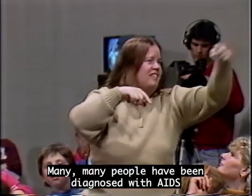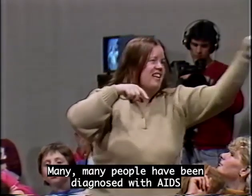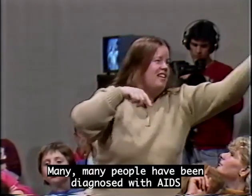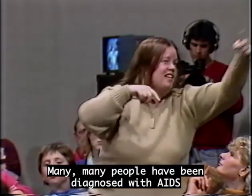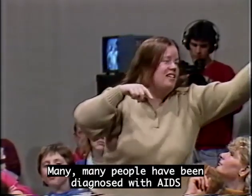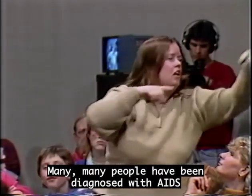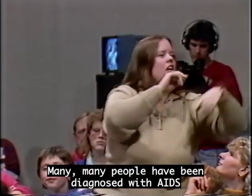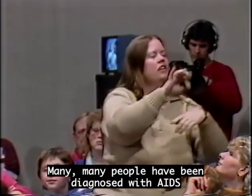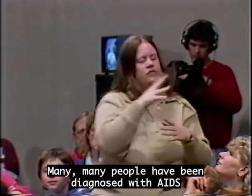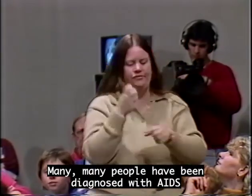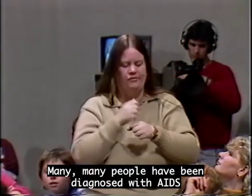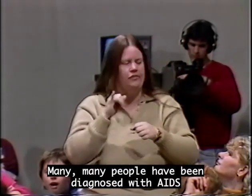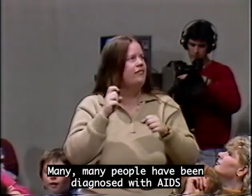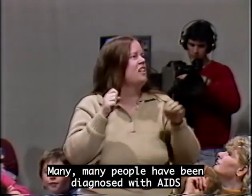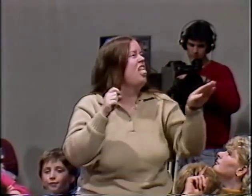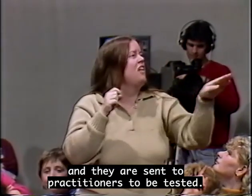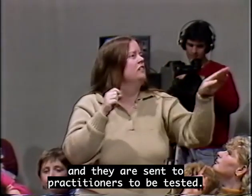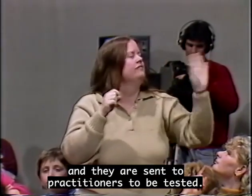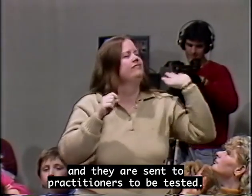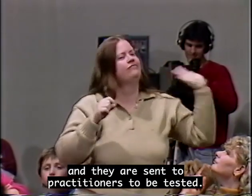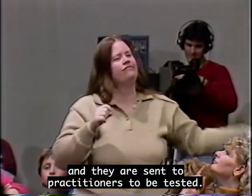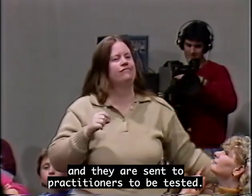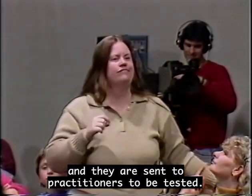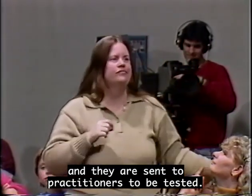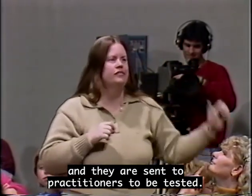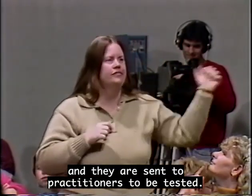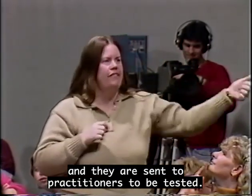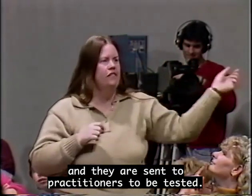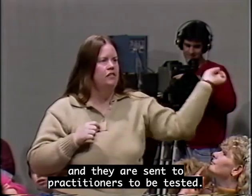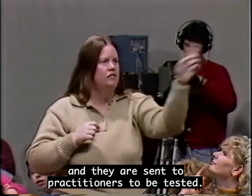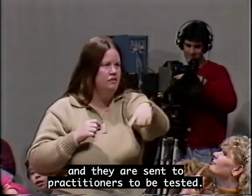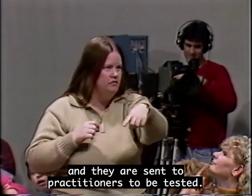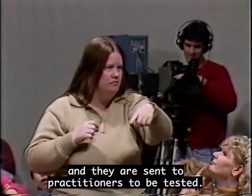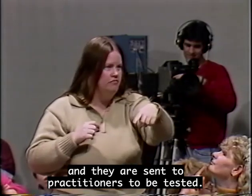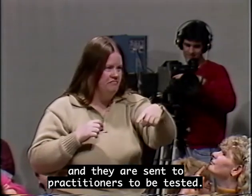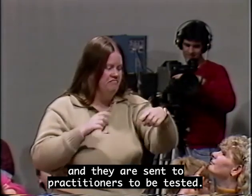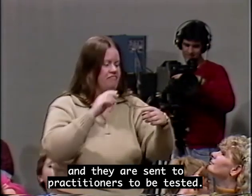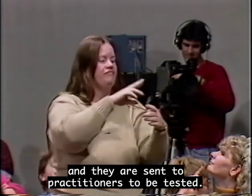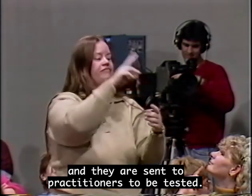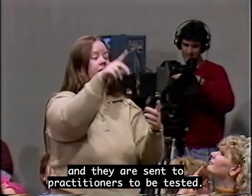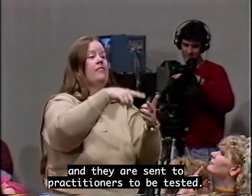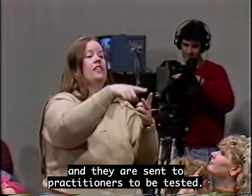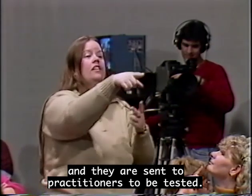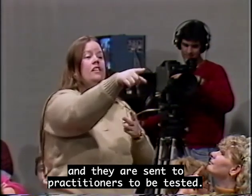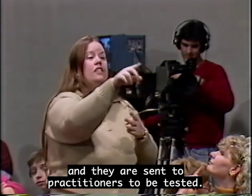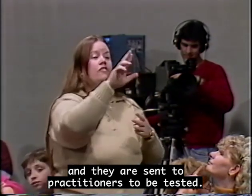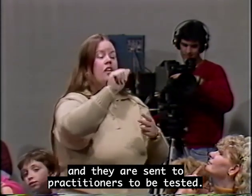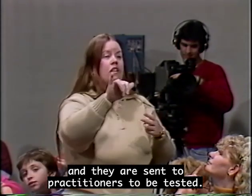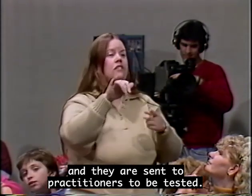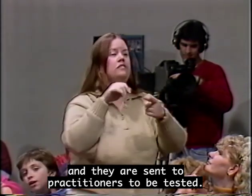Many, many people have been diagnosed with AIDS, and they are sent to practitioners to be